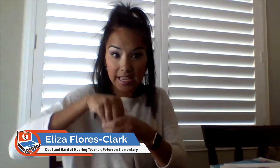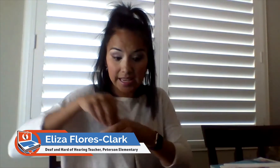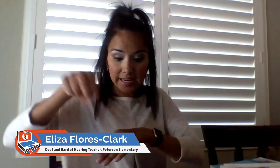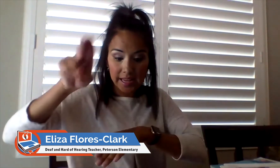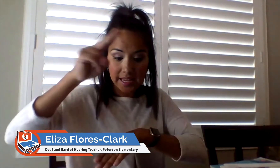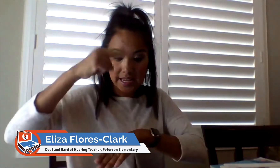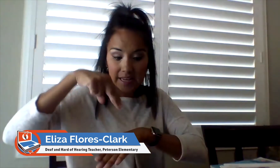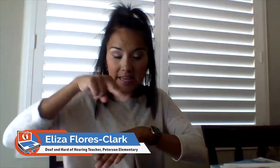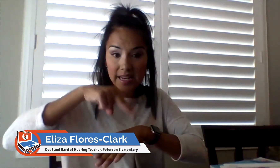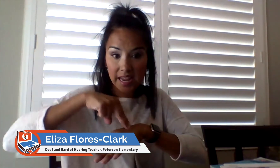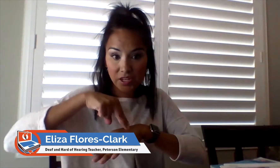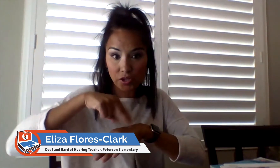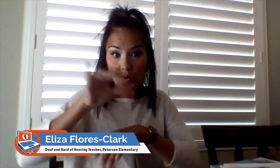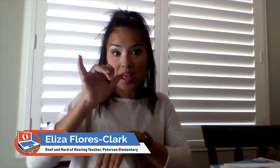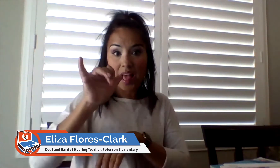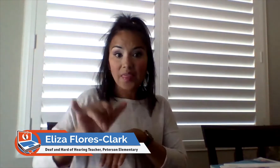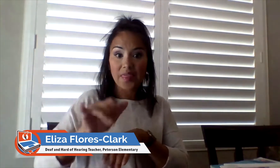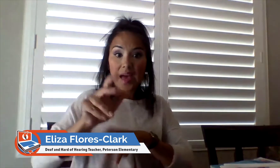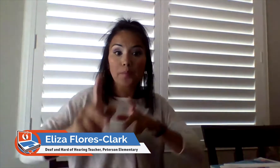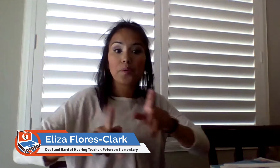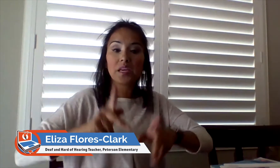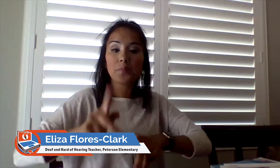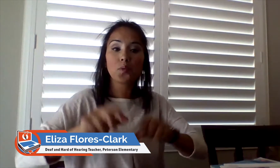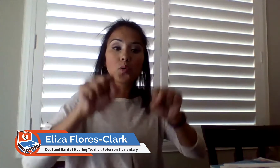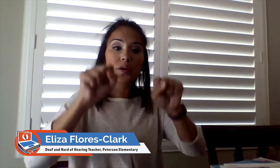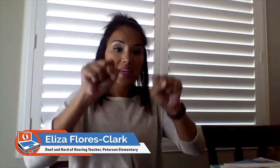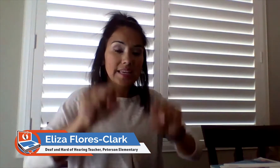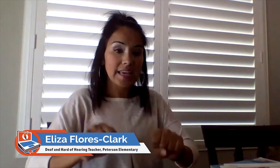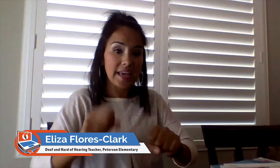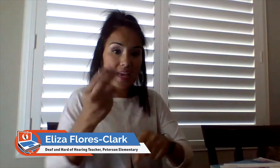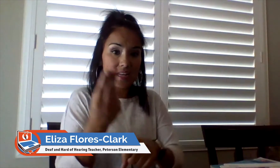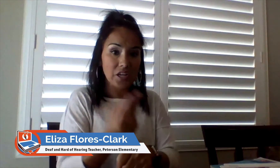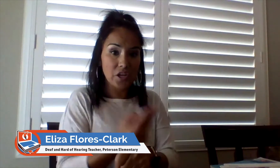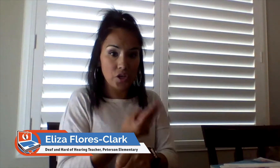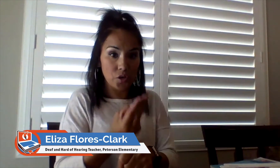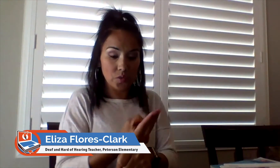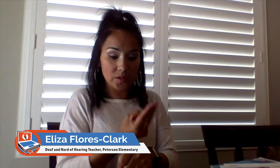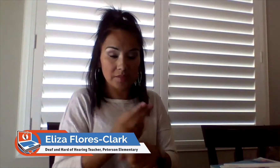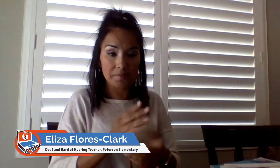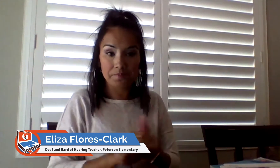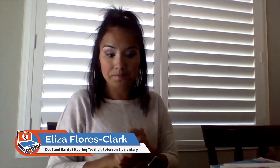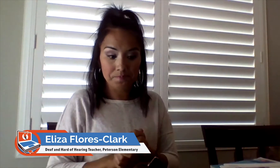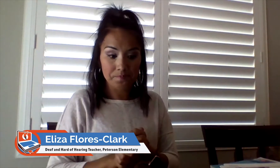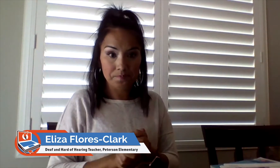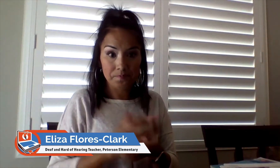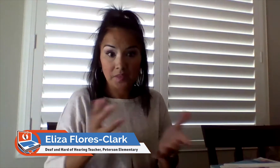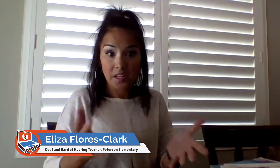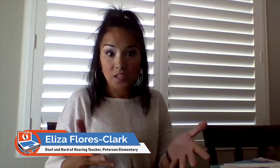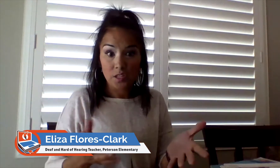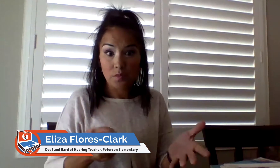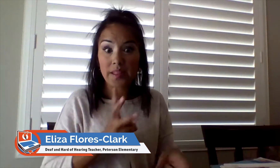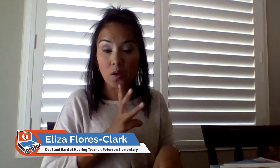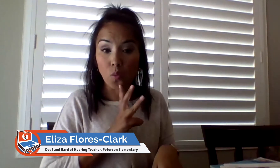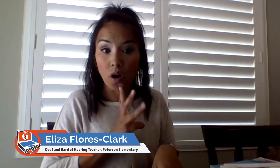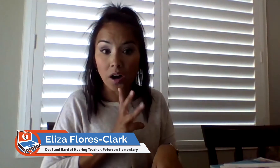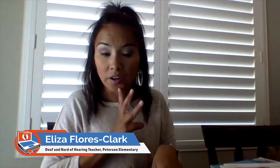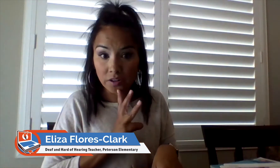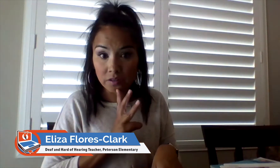in nature that people can use. So maybe like water,